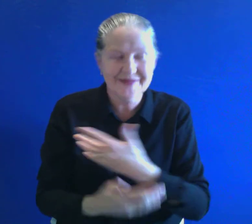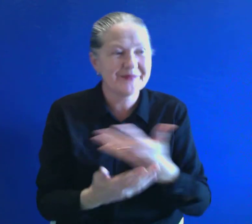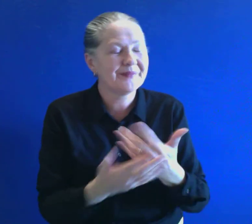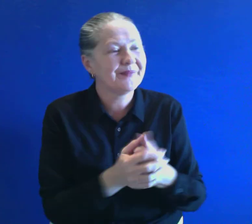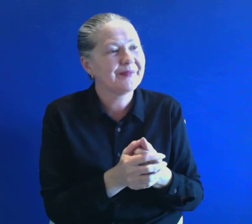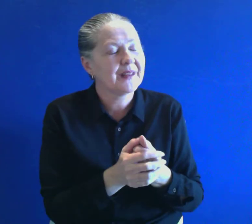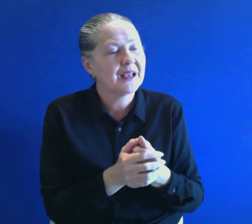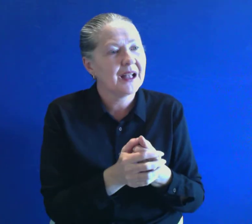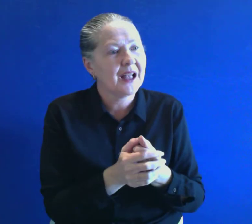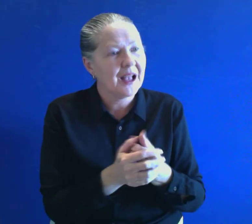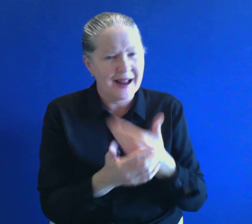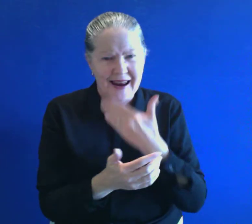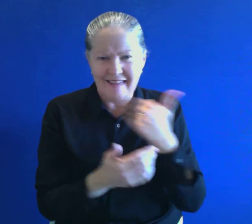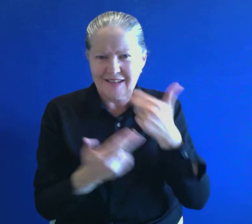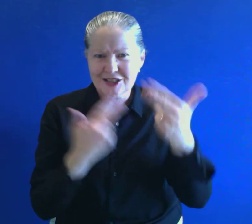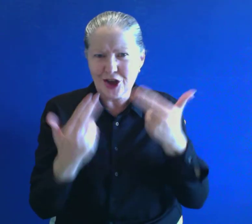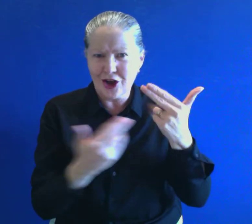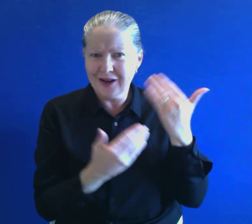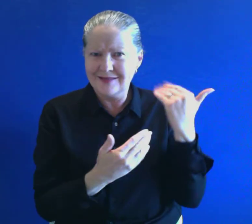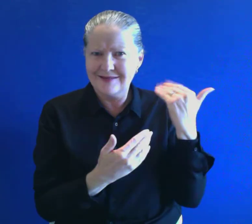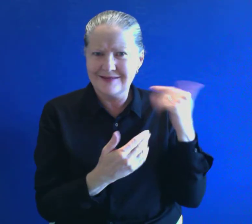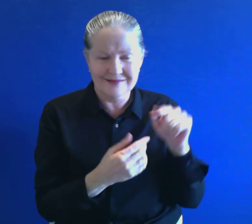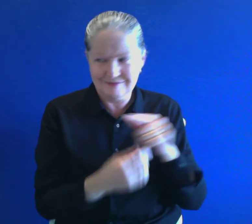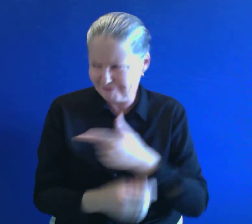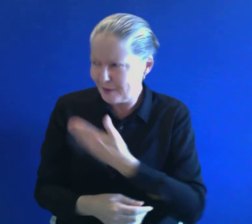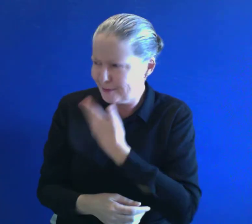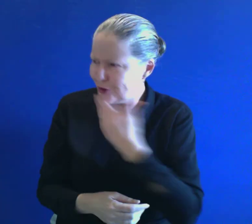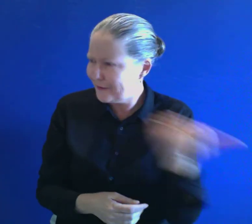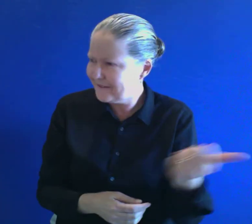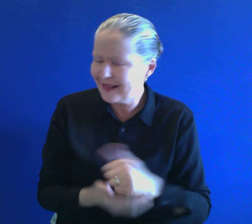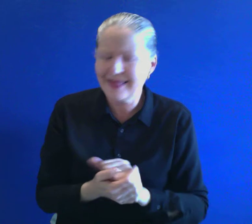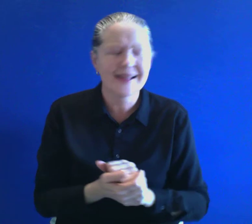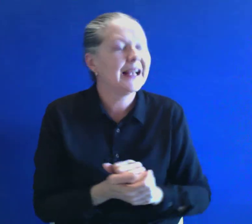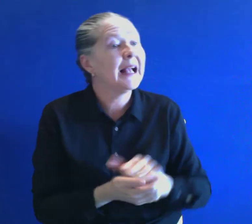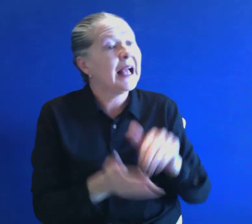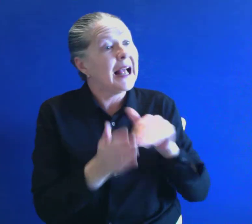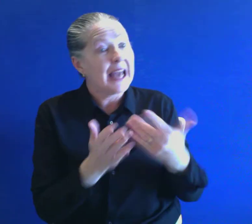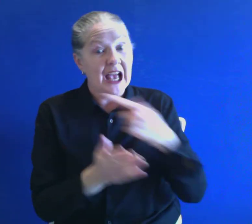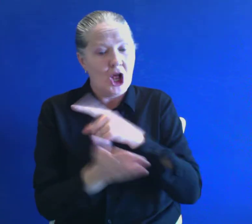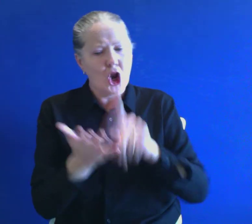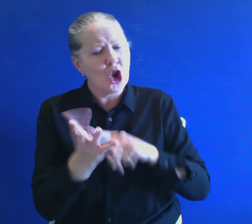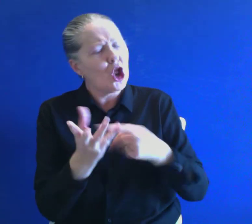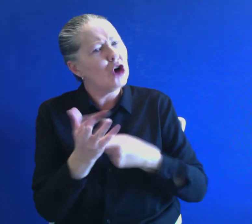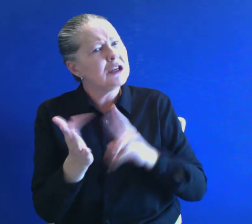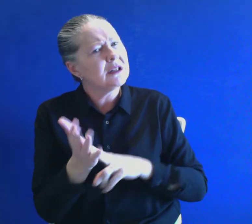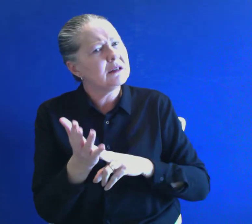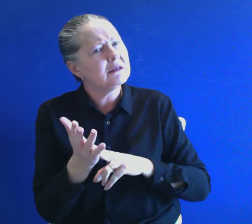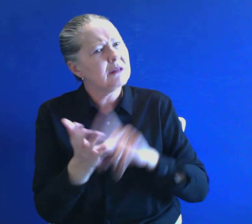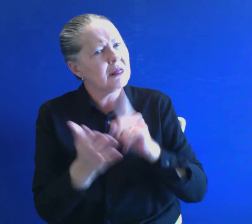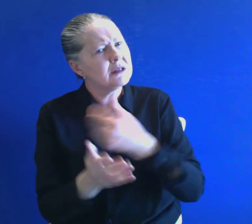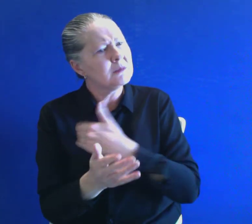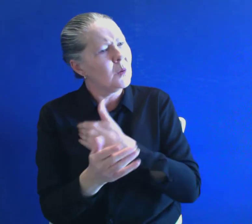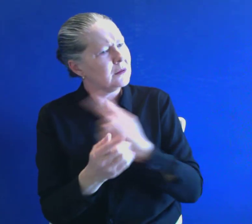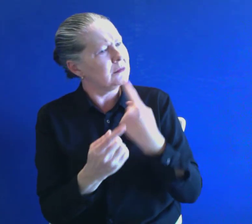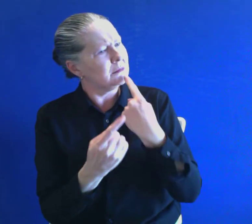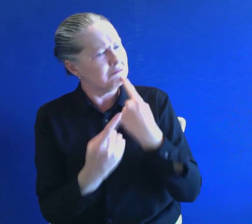What a lovely song that was. Beautiful. Now Lauren mentioned some problems deaf people have faced over